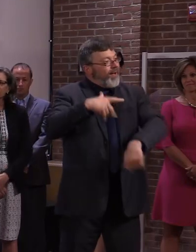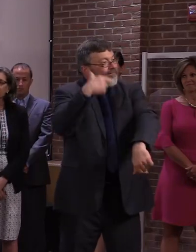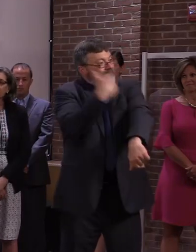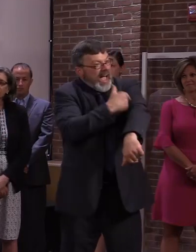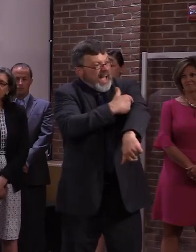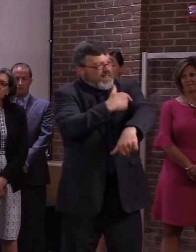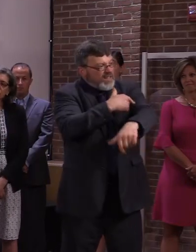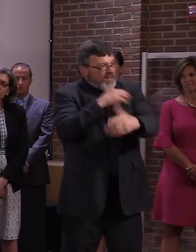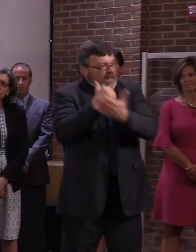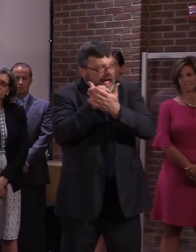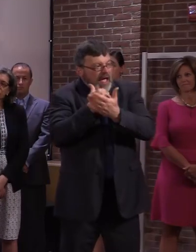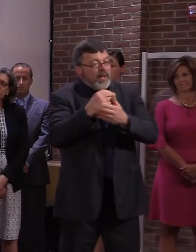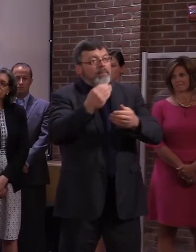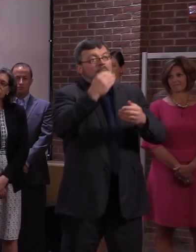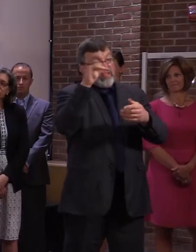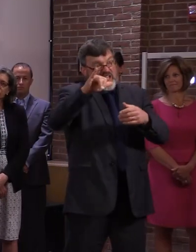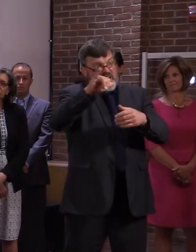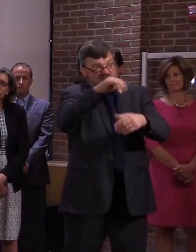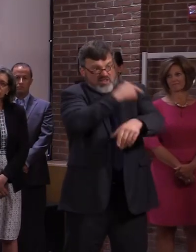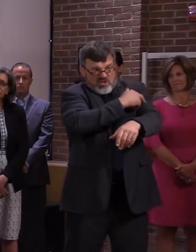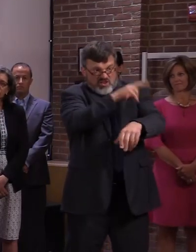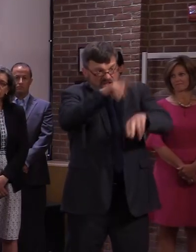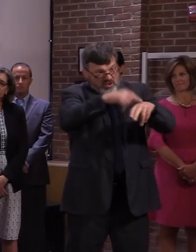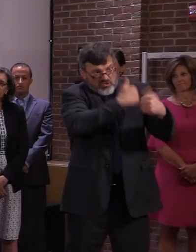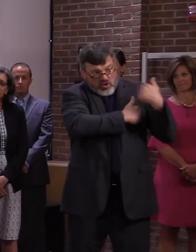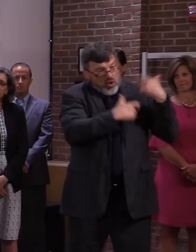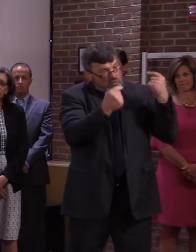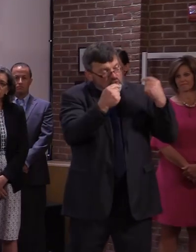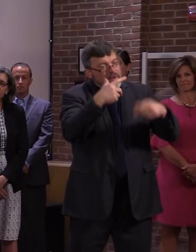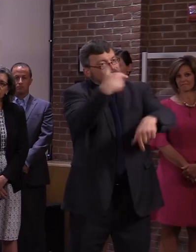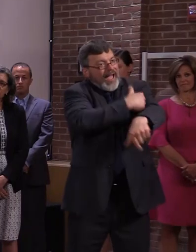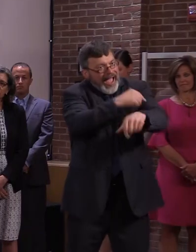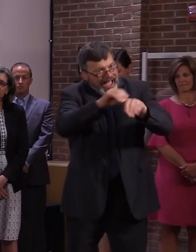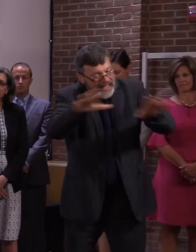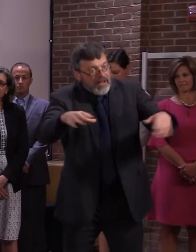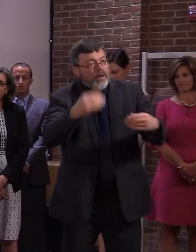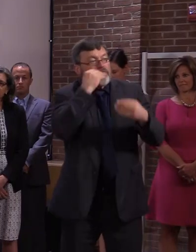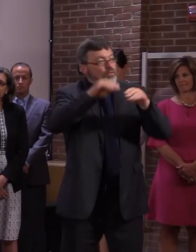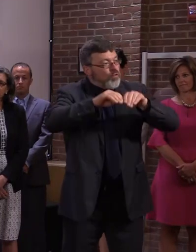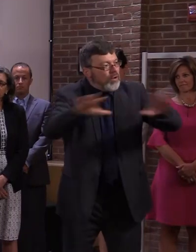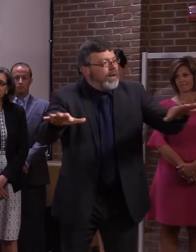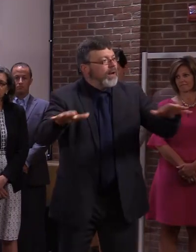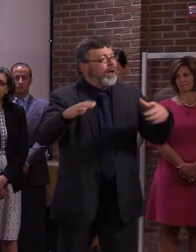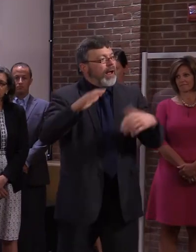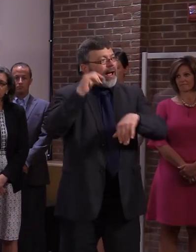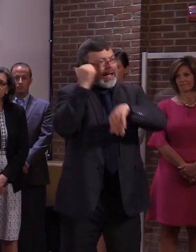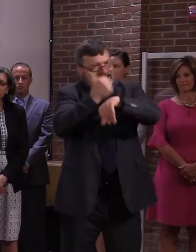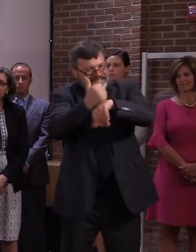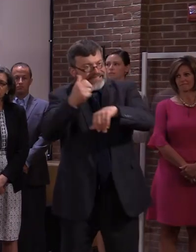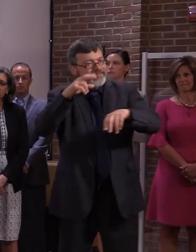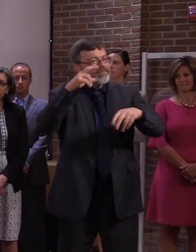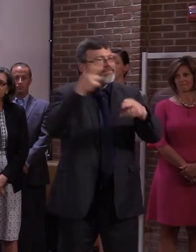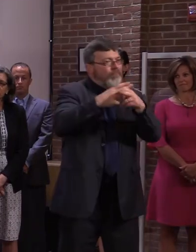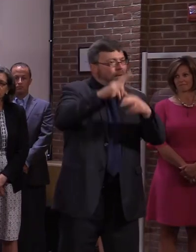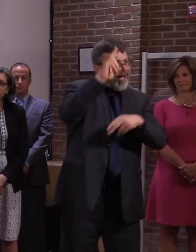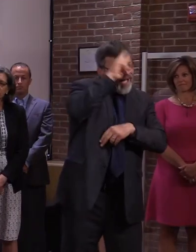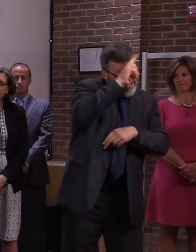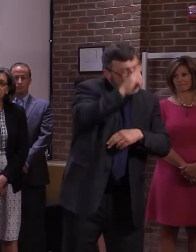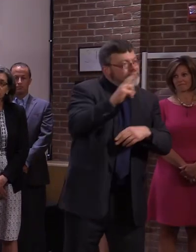food distribution, building and maintaining medical surge sites, or anything we've asked for of